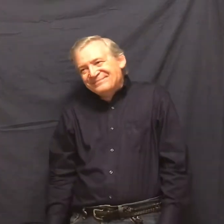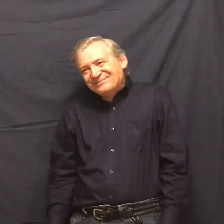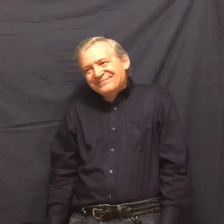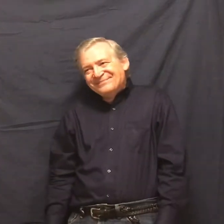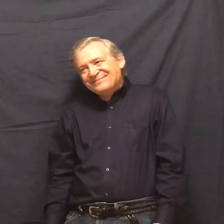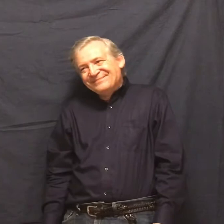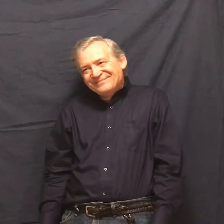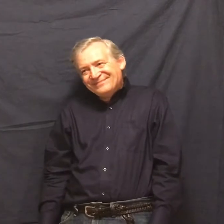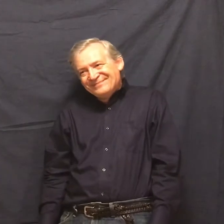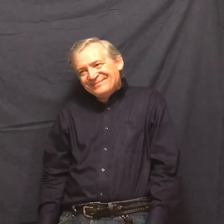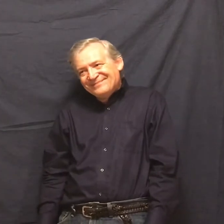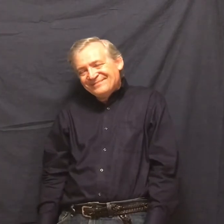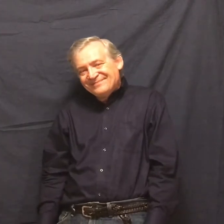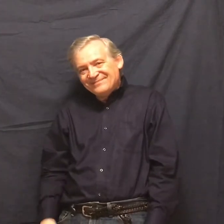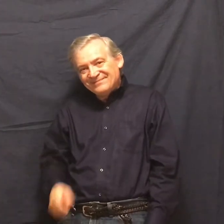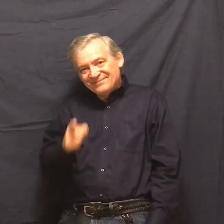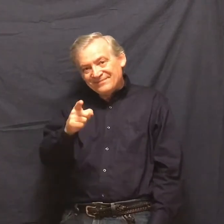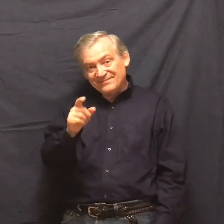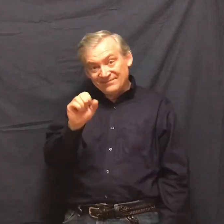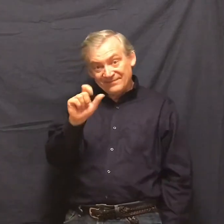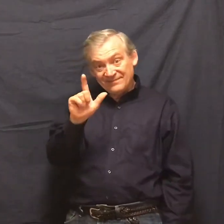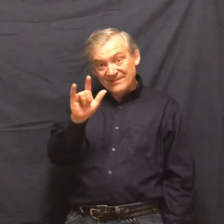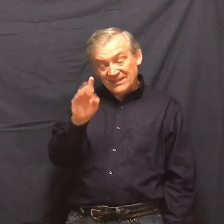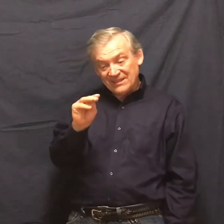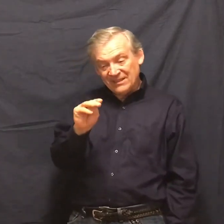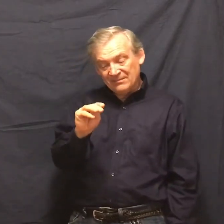Slim looked approvingly at George for having given the compliment.